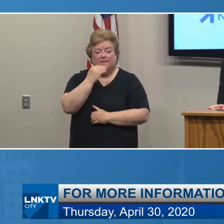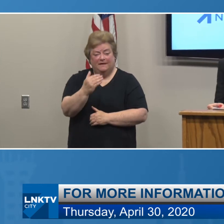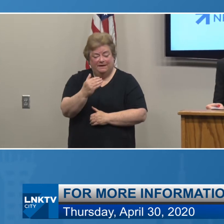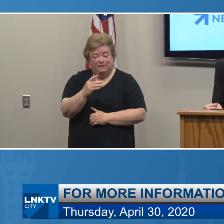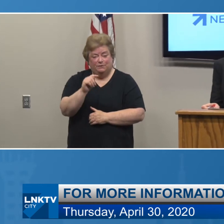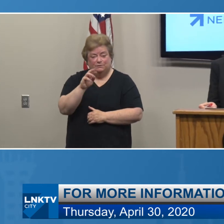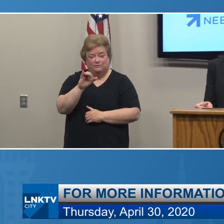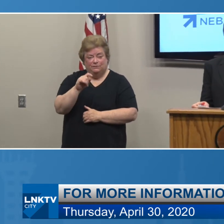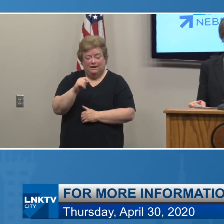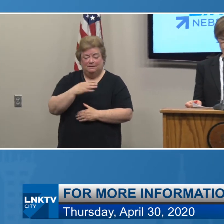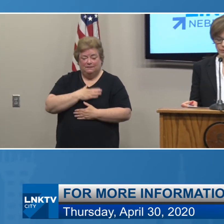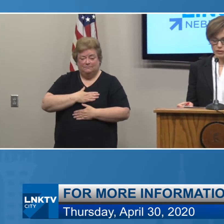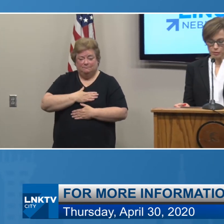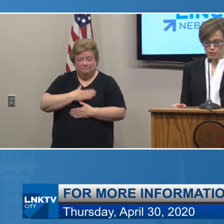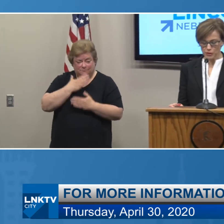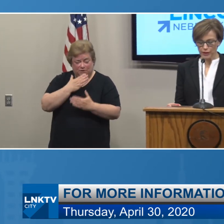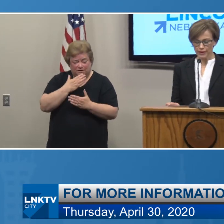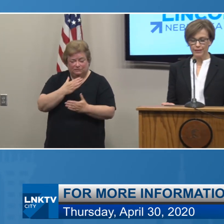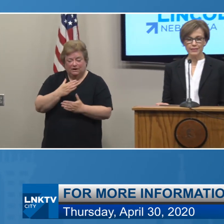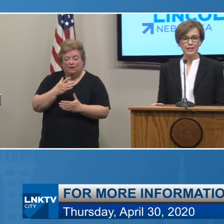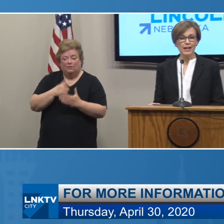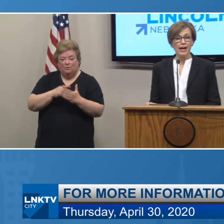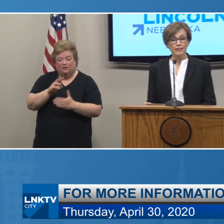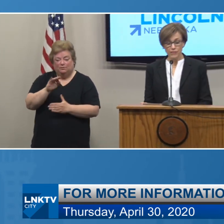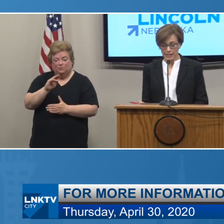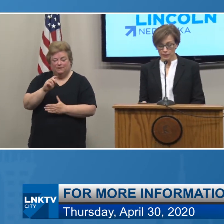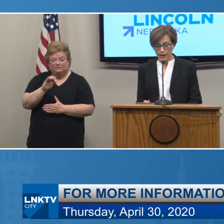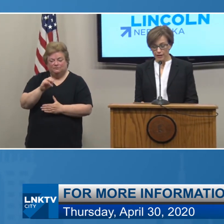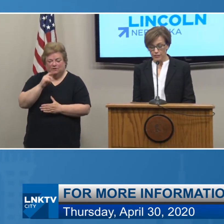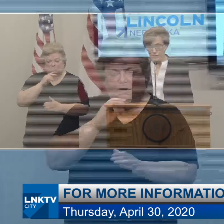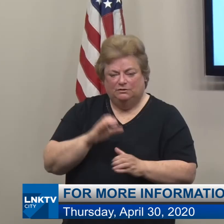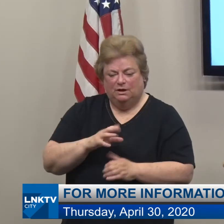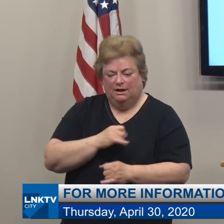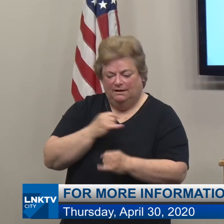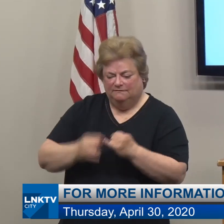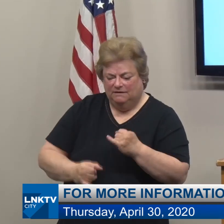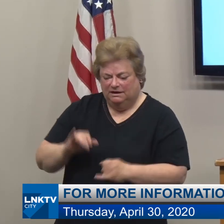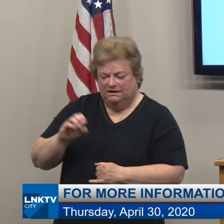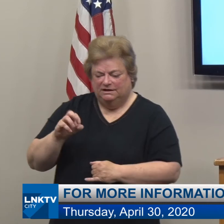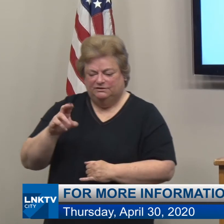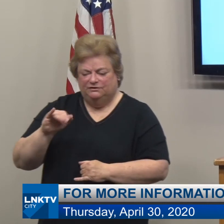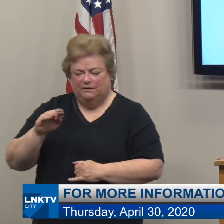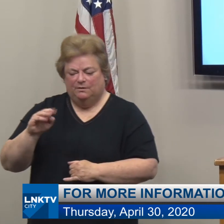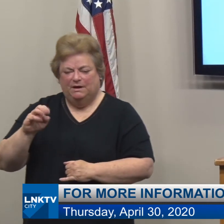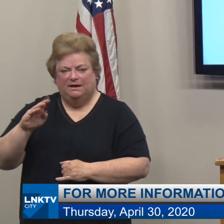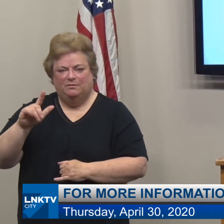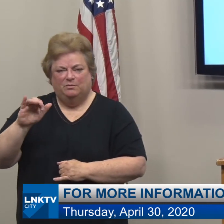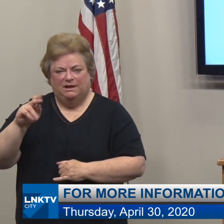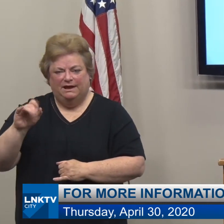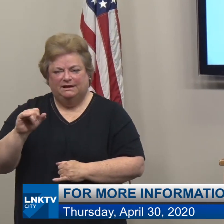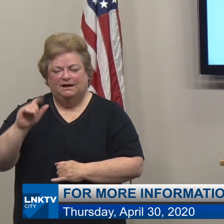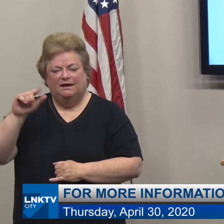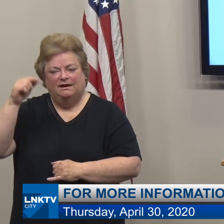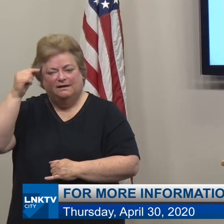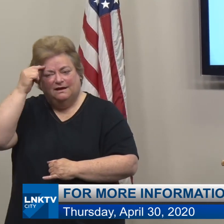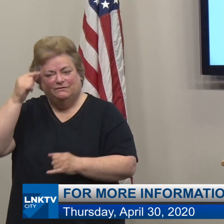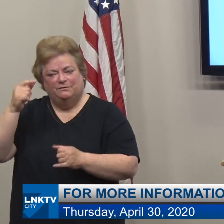Thank you so much, Trent, what you and Windstream are doing. And finally, we have Jeremiah Blakey, who's the Director of Governmental Affairs for Charter